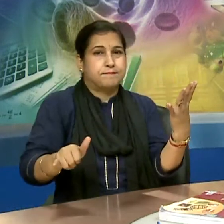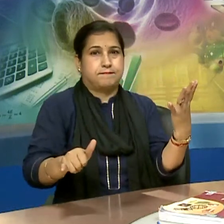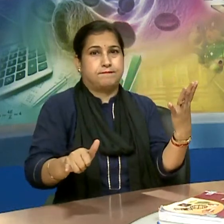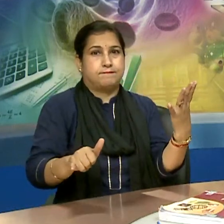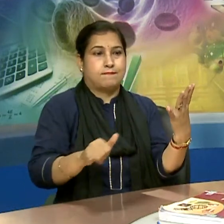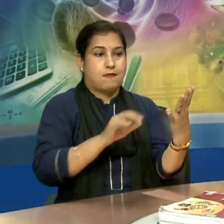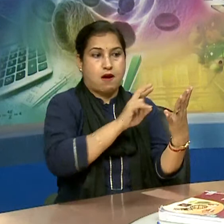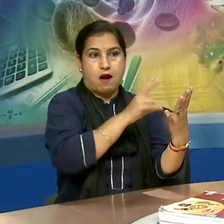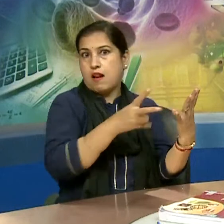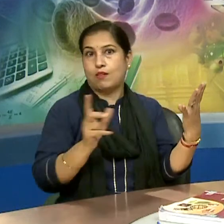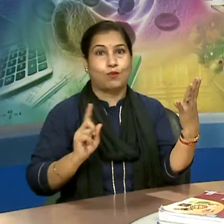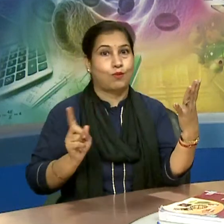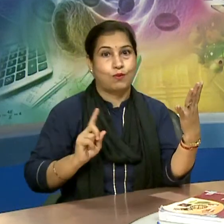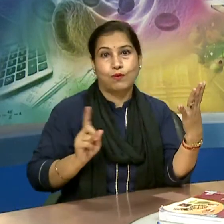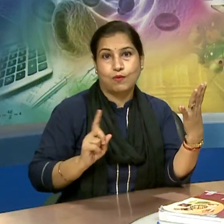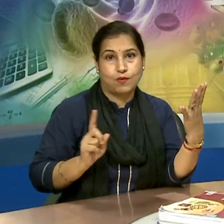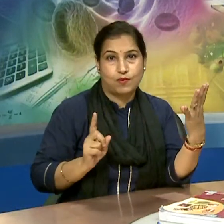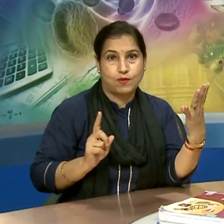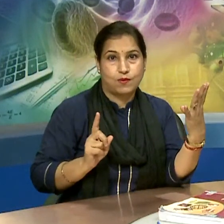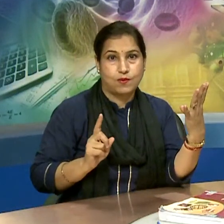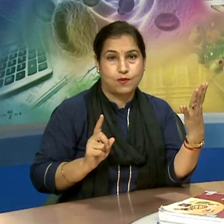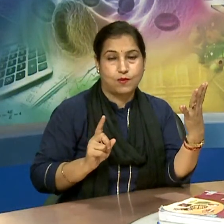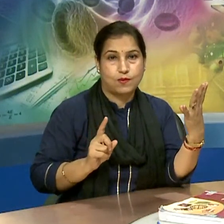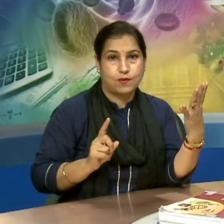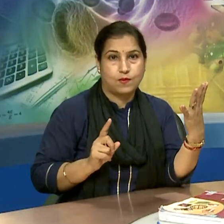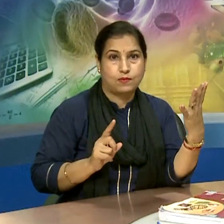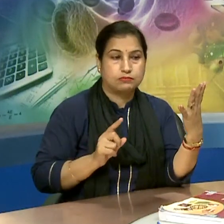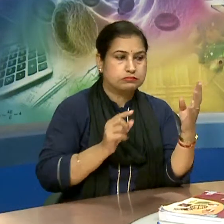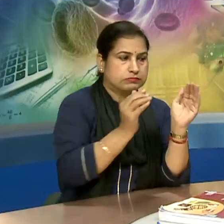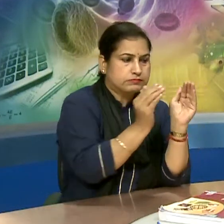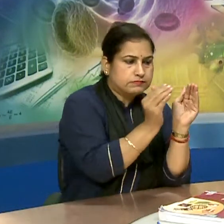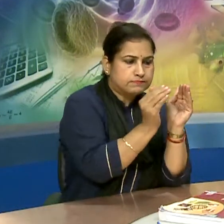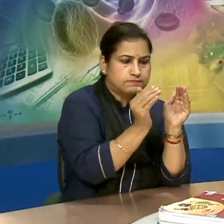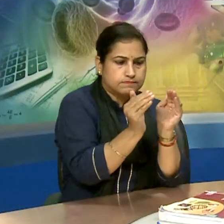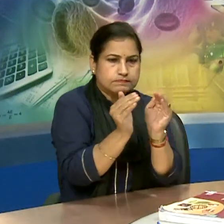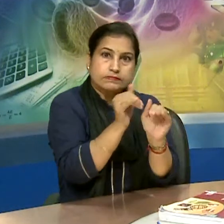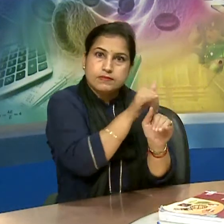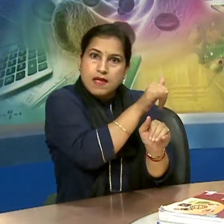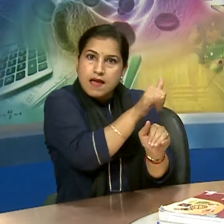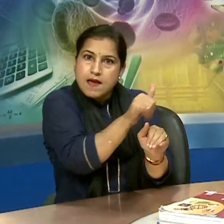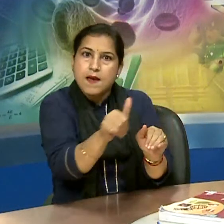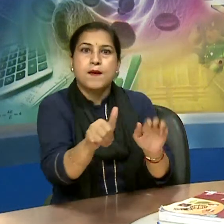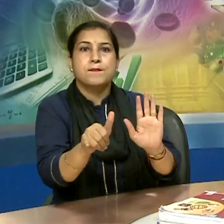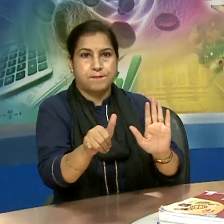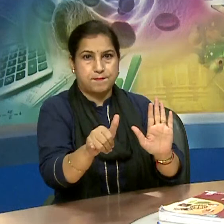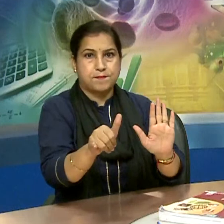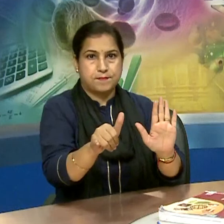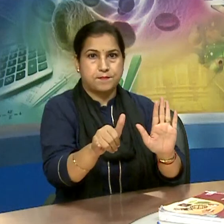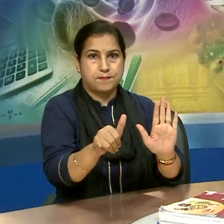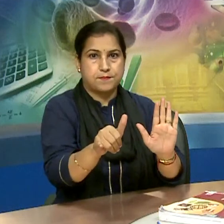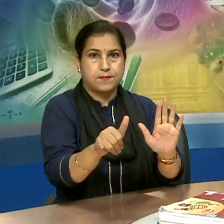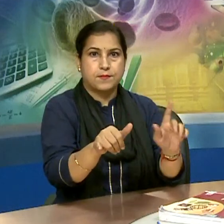there are 4 balls. This stack of cube is about 4 purple counter